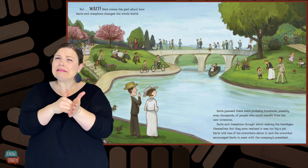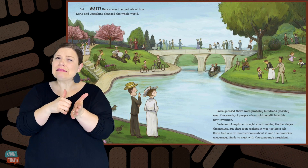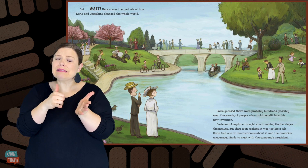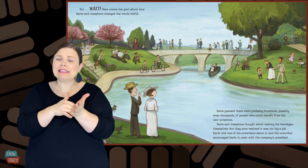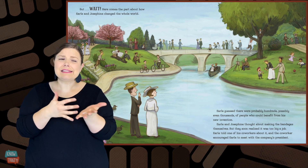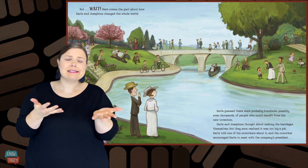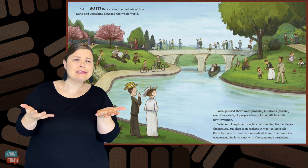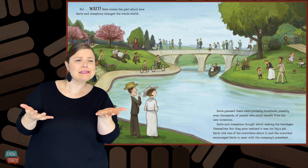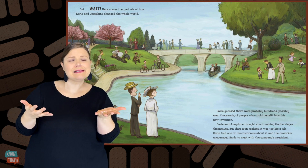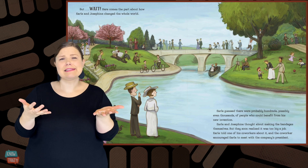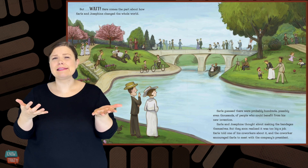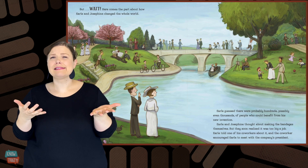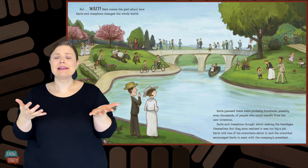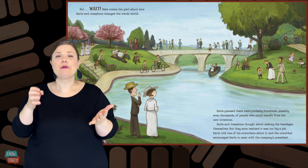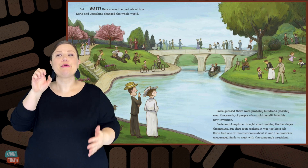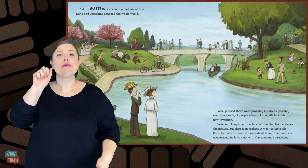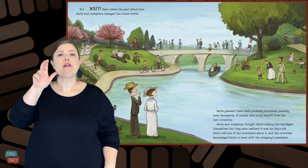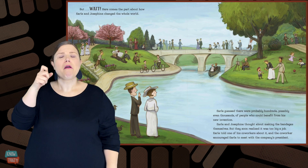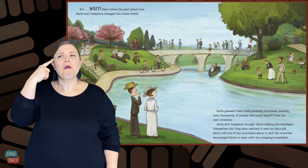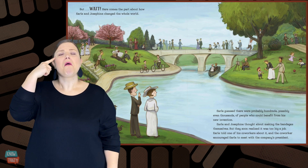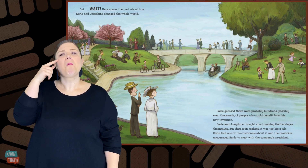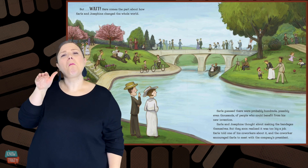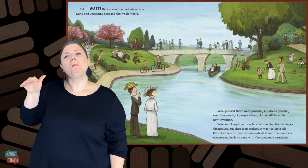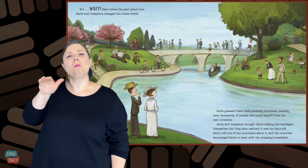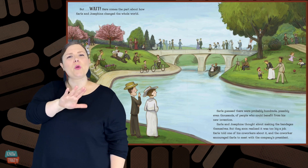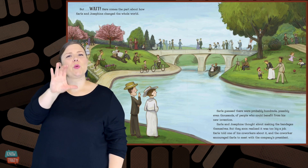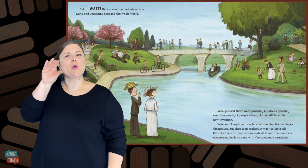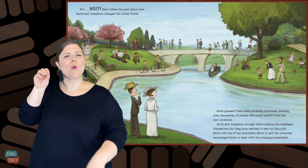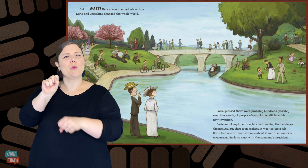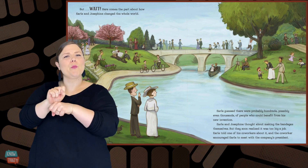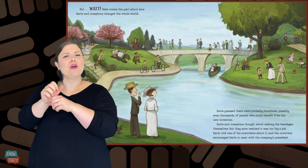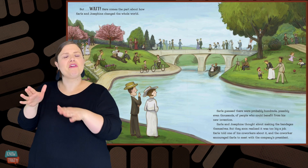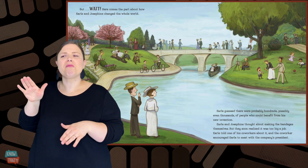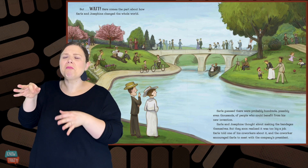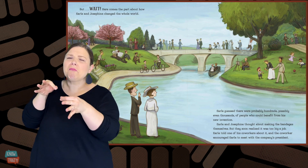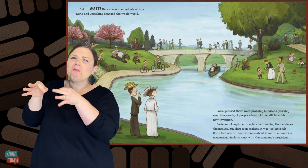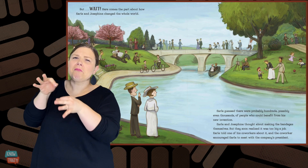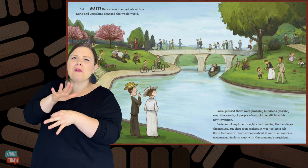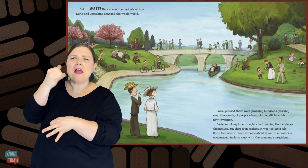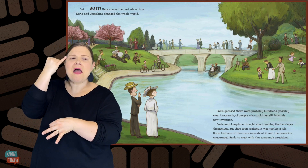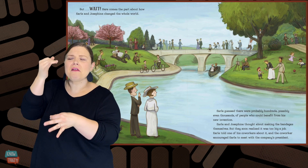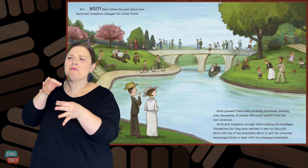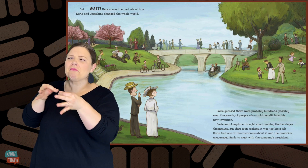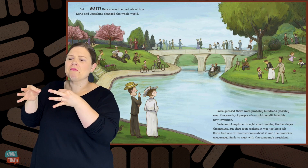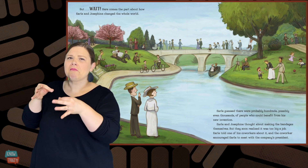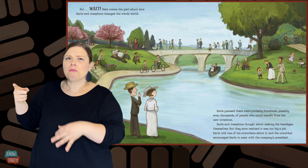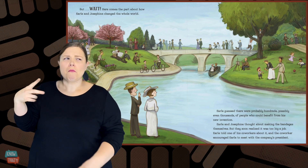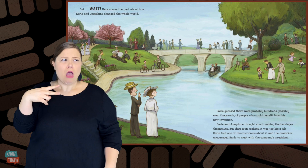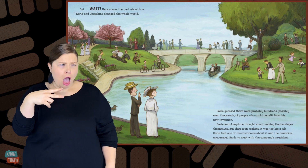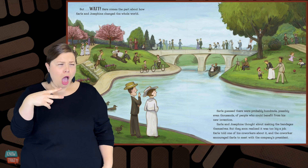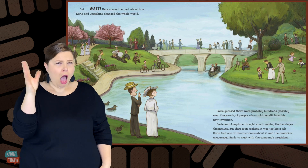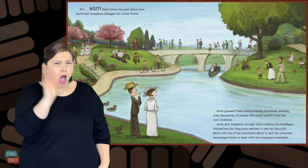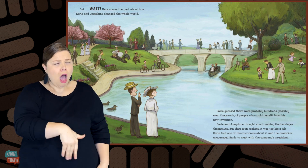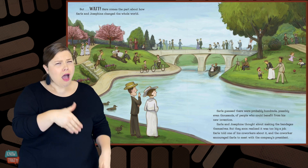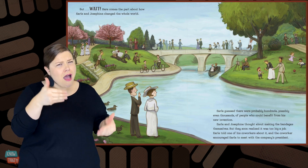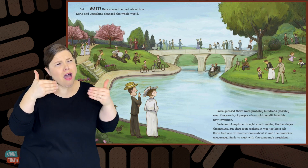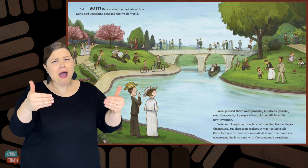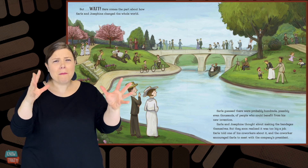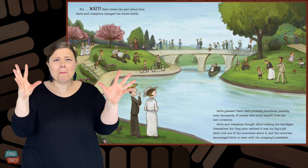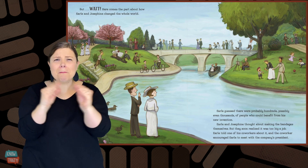job. Earl told one of his coworkers about it, and the coworker encouraged Earl to meet with the company's president.